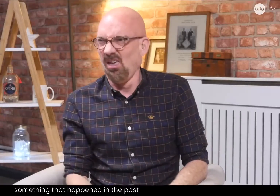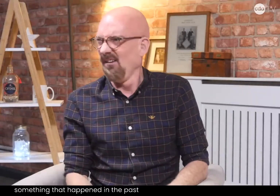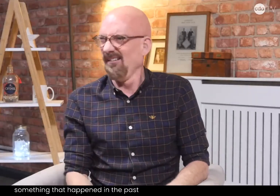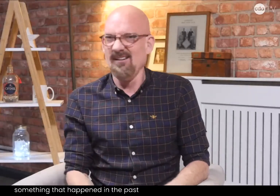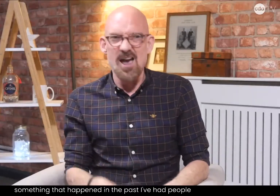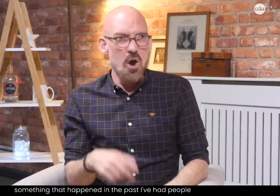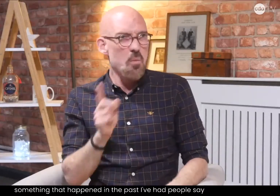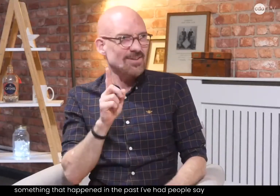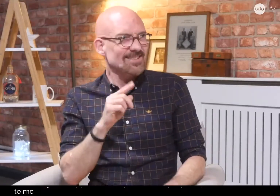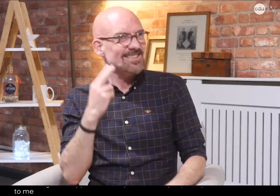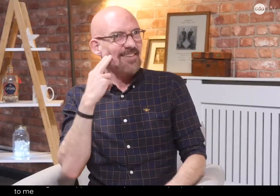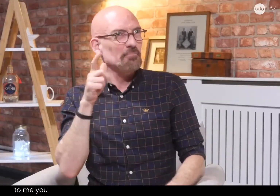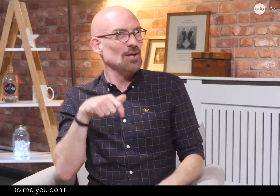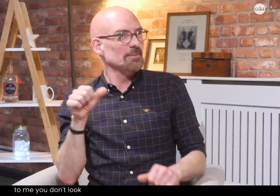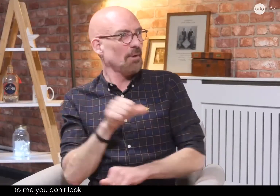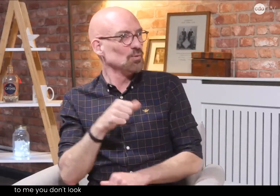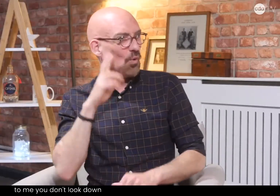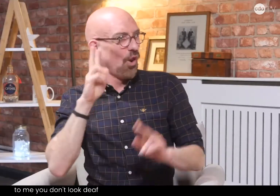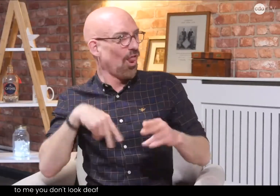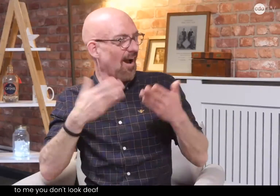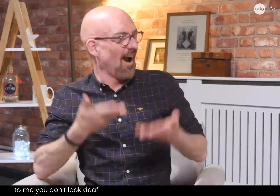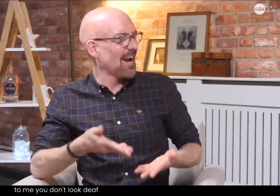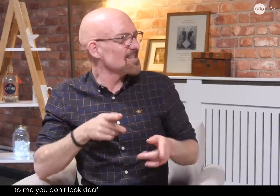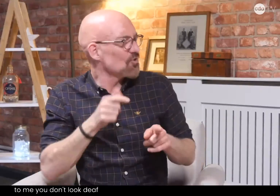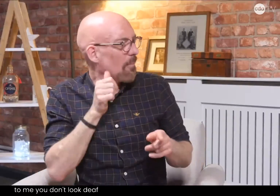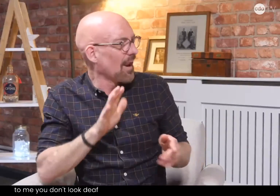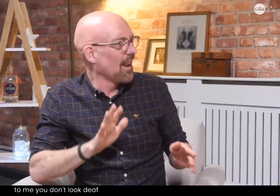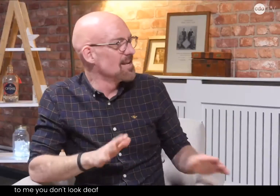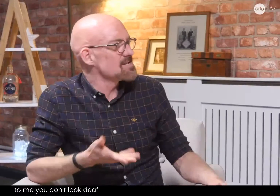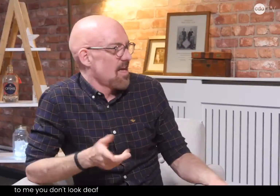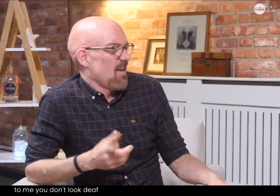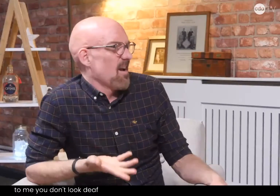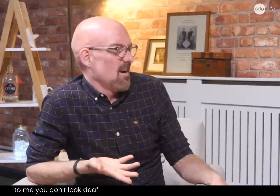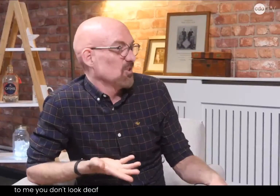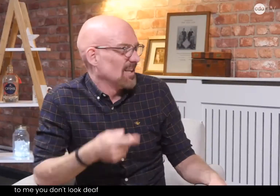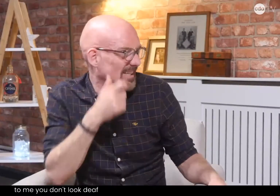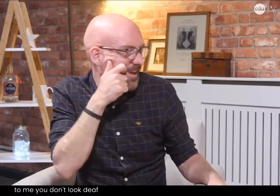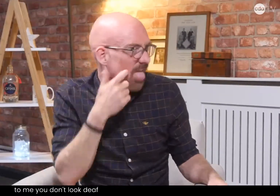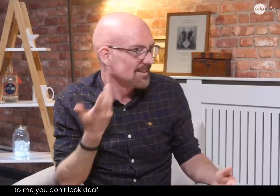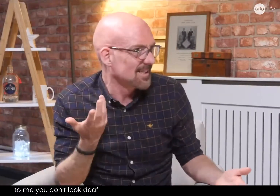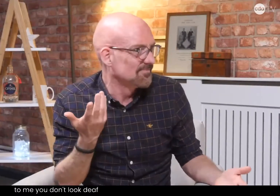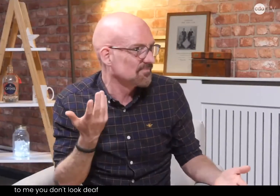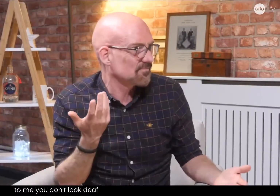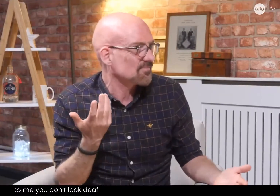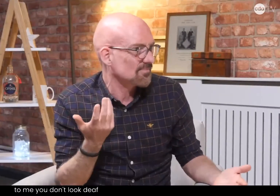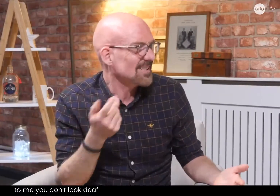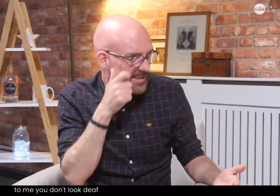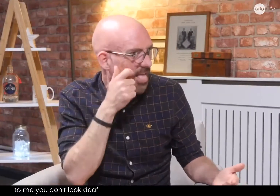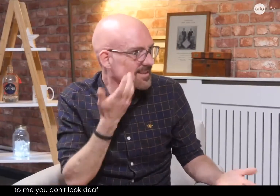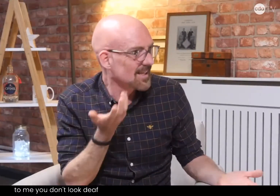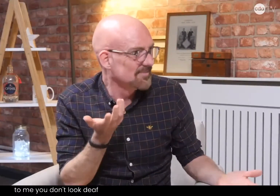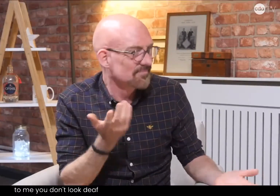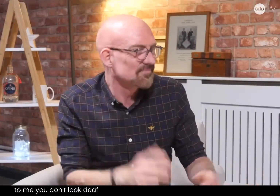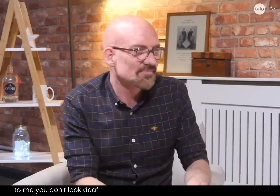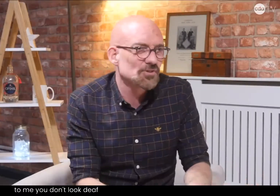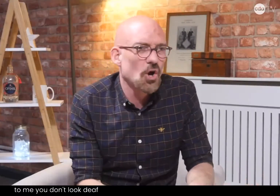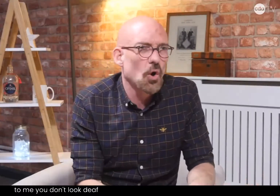look deaf. Well, what's the deaf person supposed to look like? Do you know what I mean? Yeah, it's insulting, isn't it?